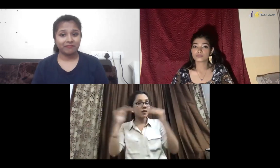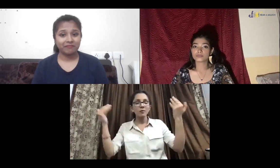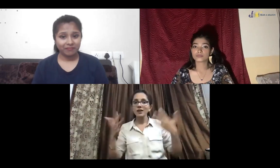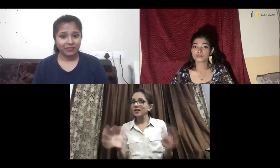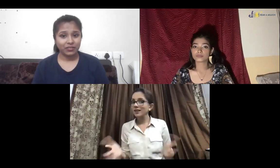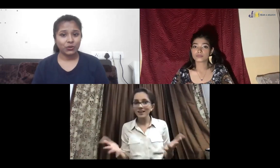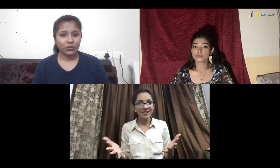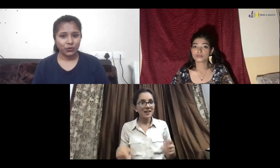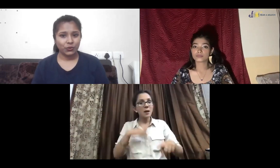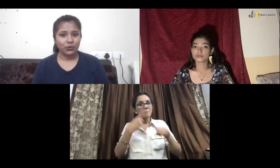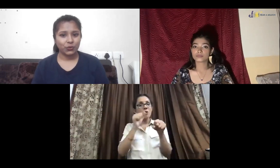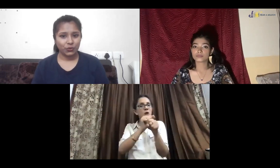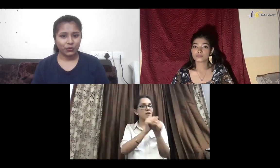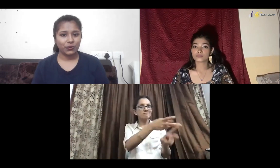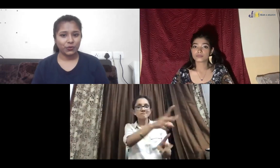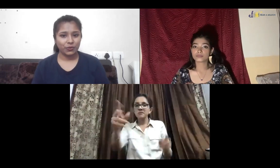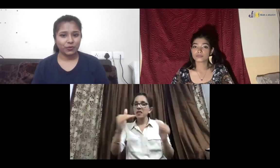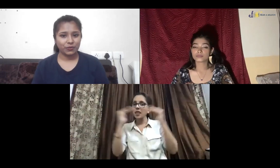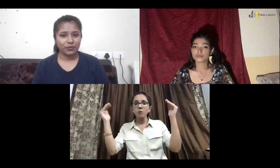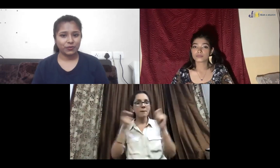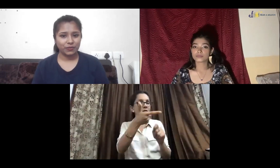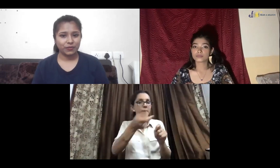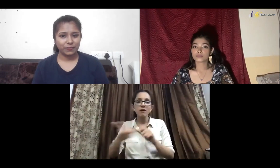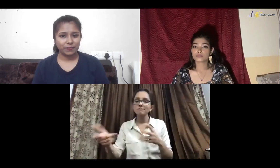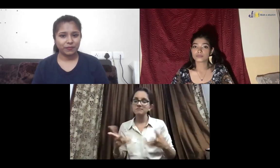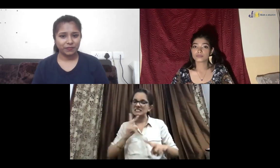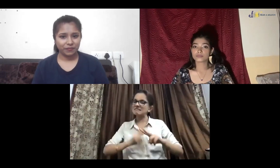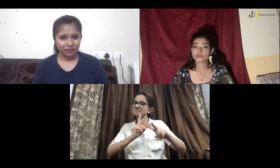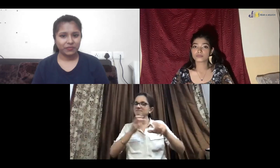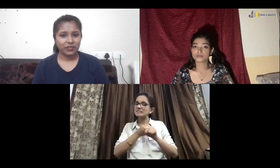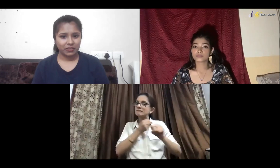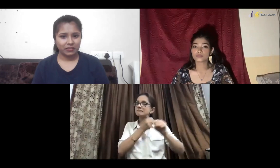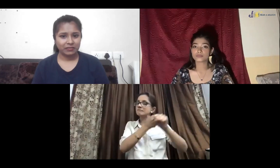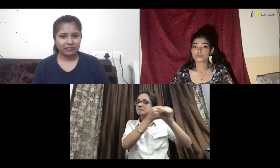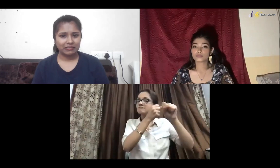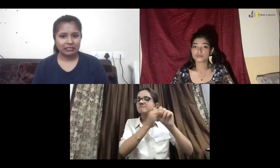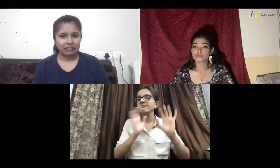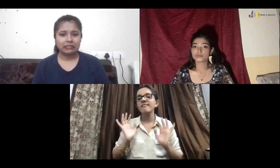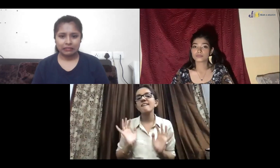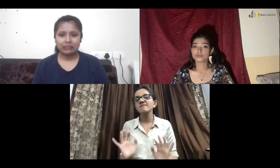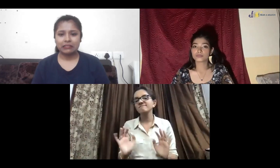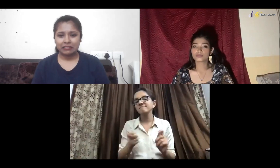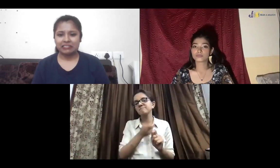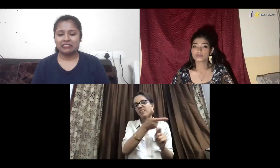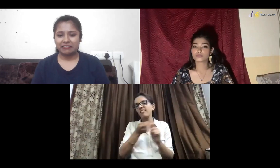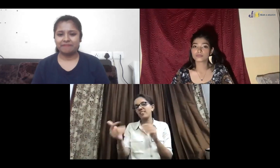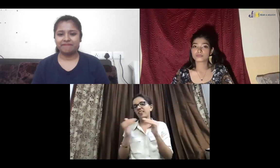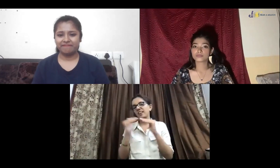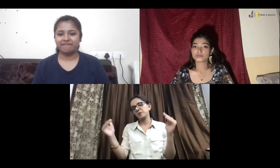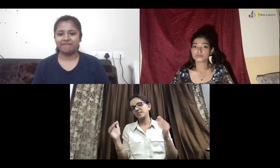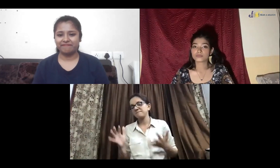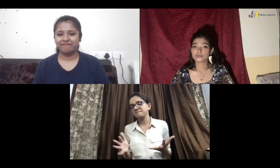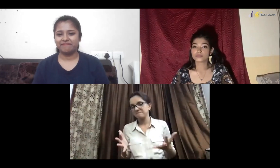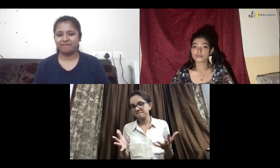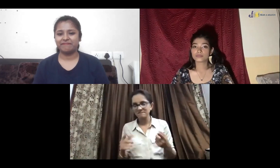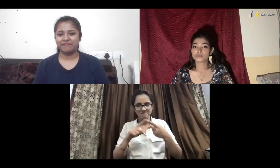celebrities might be getting equal payment, but no, they are facing the same thing. So it means it happening in all areas. So we have